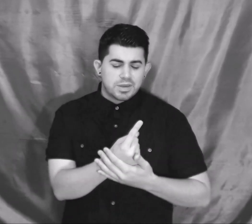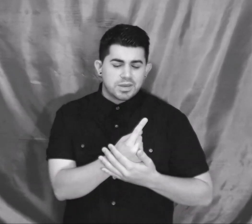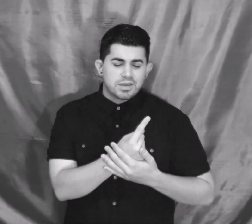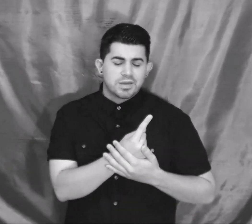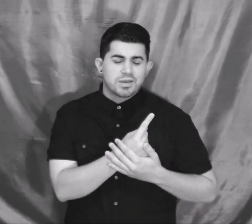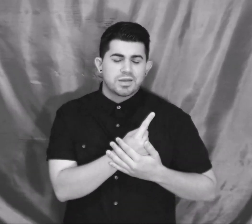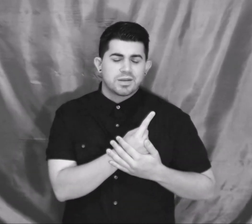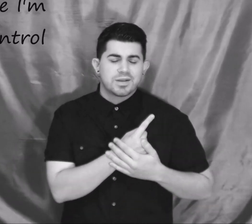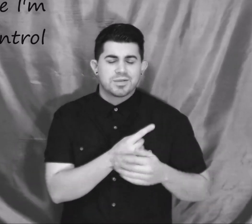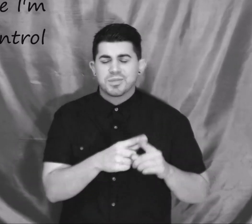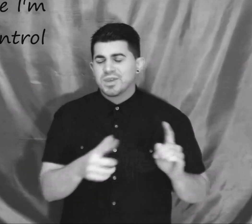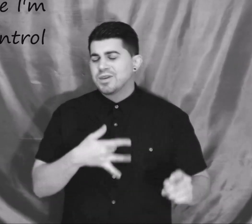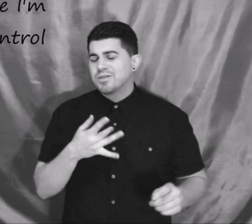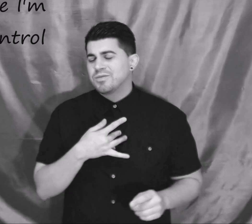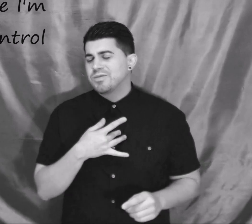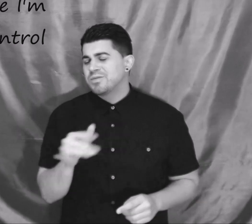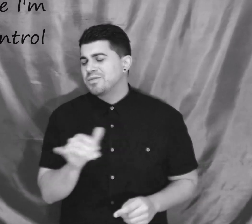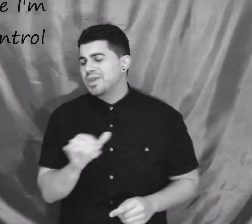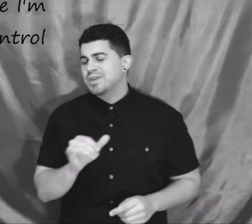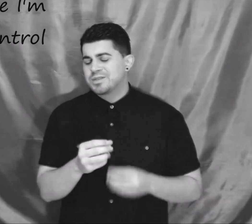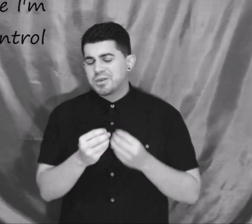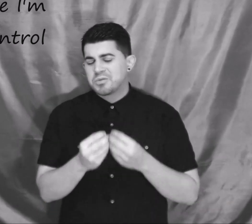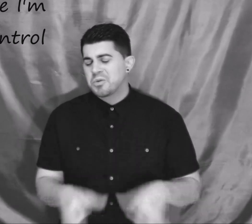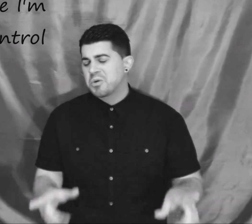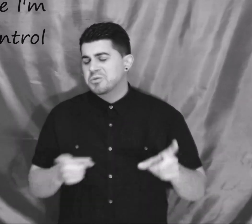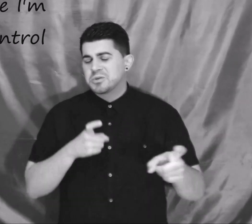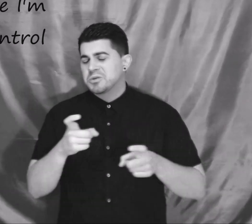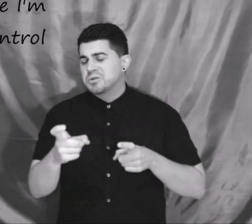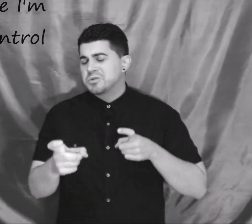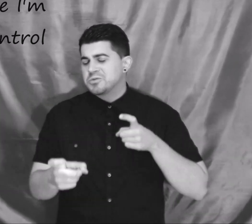babe. It feels like I'm losing control.